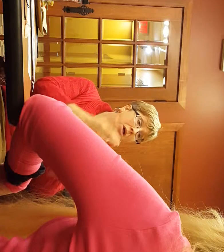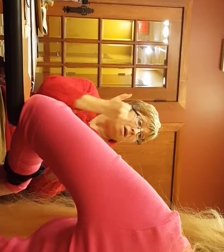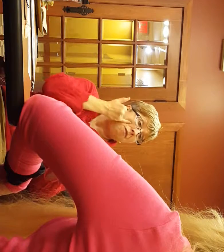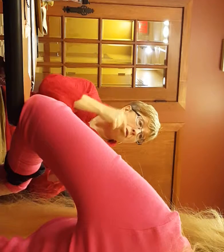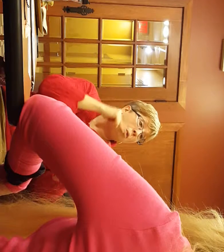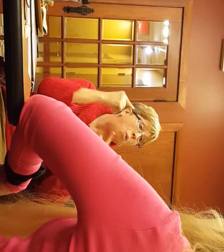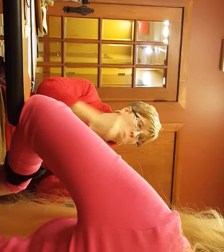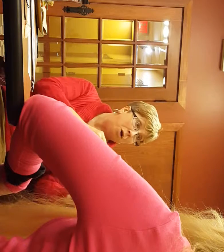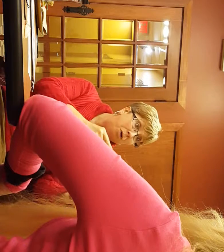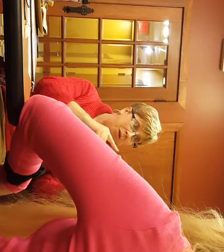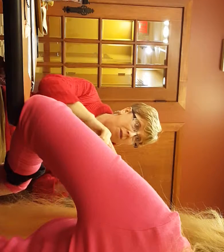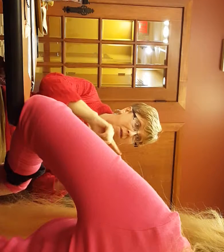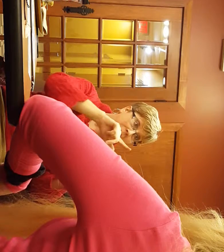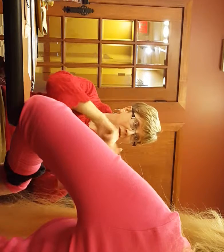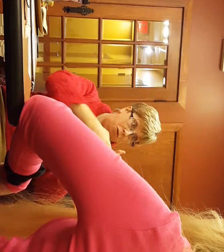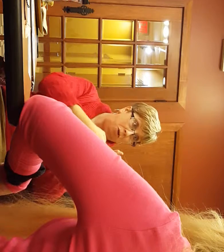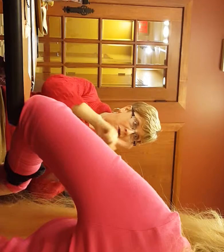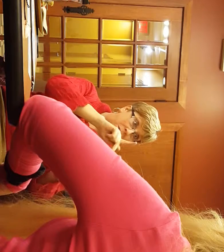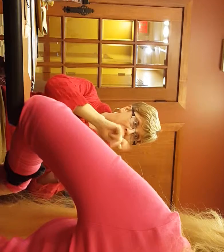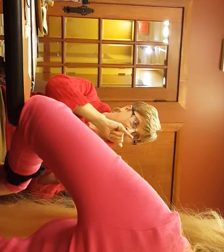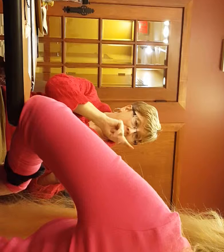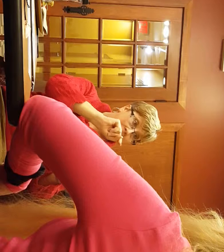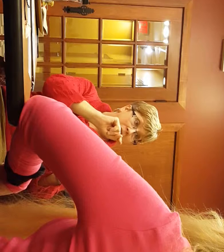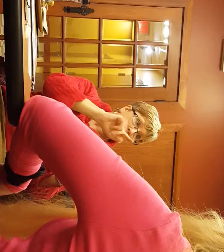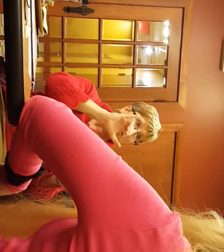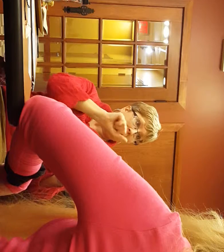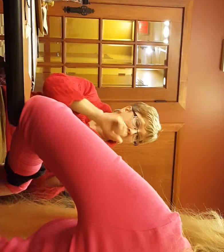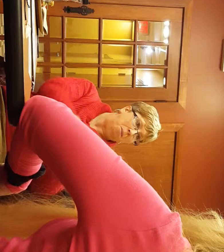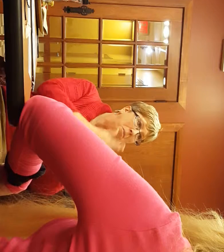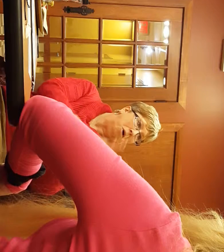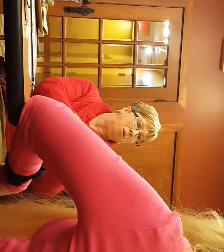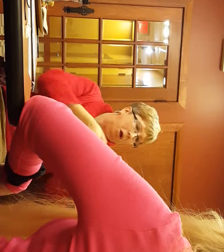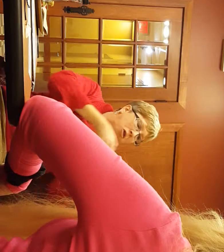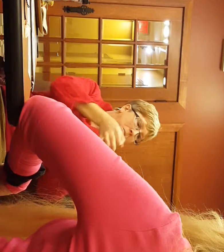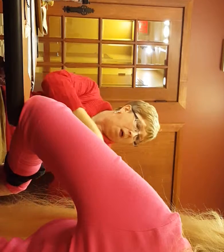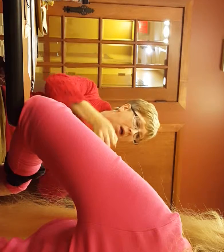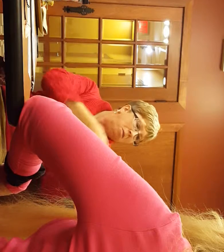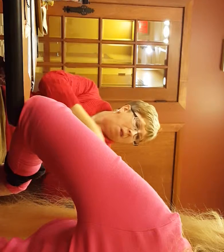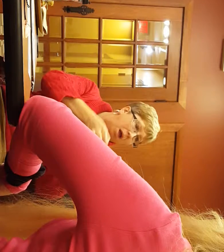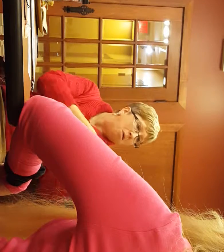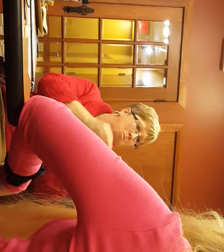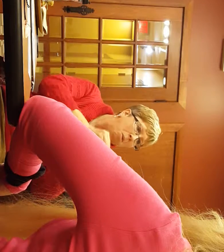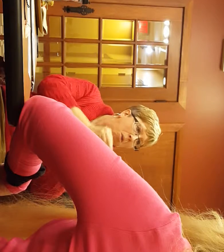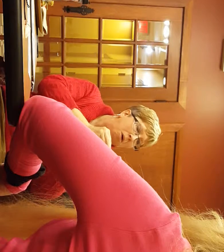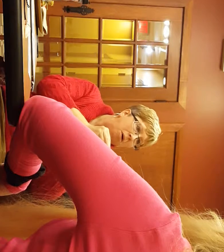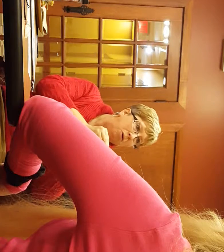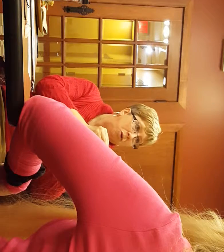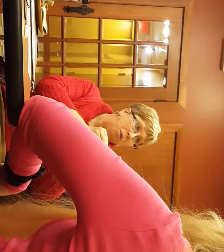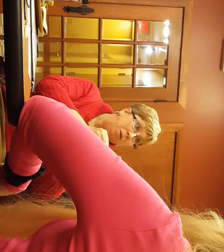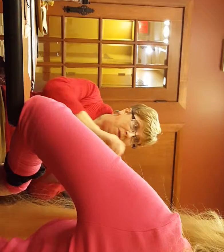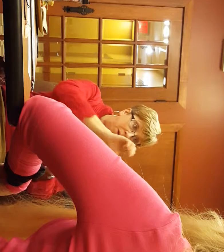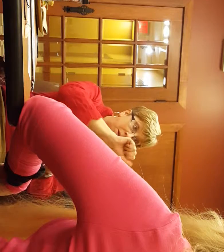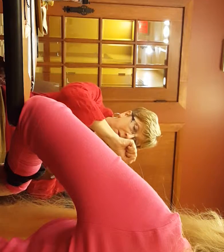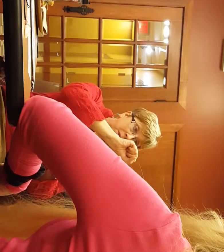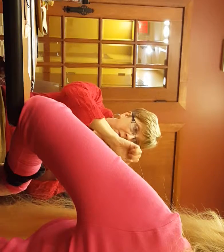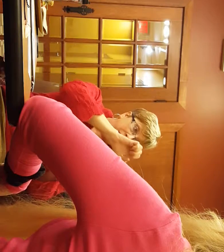with their seed to seal promise, it goes from a non-GMO seed that they seed save from their